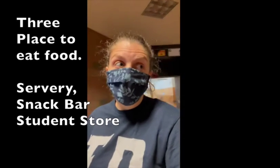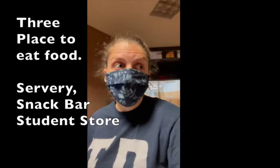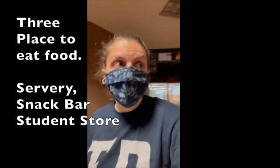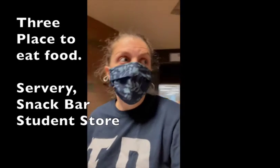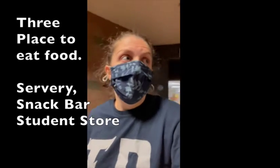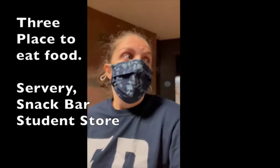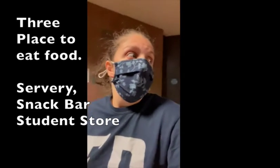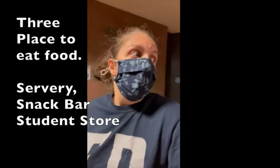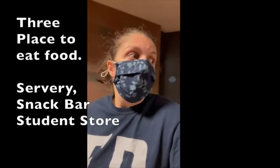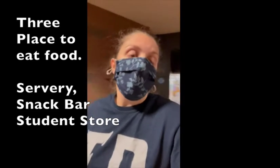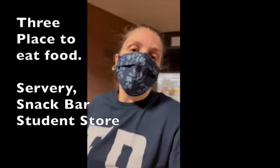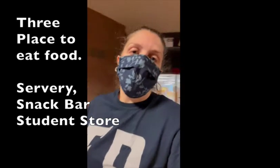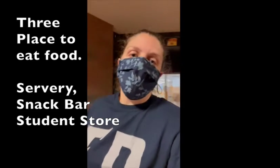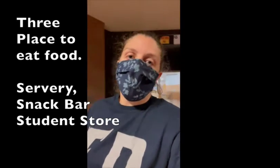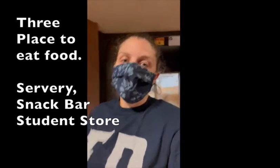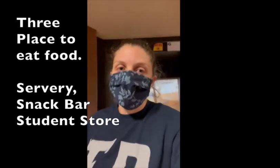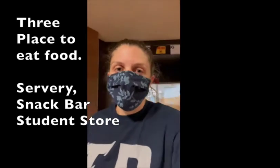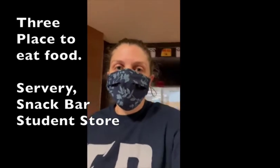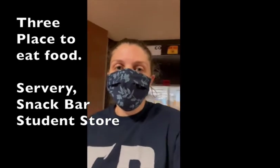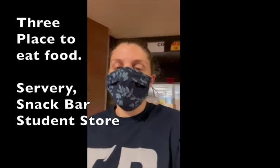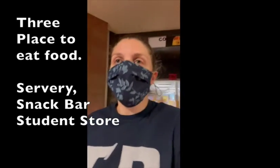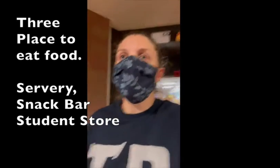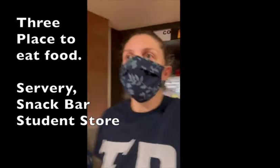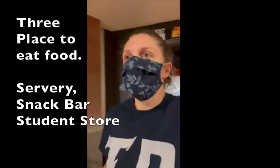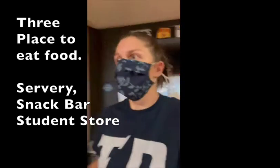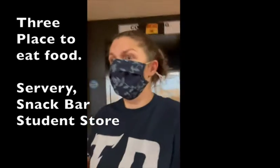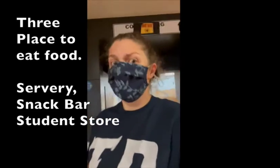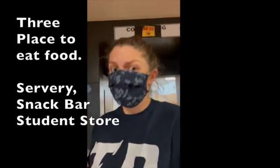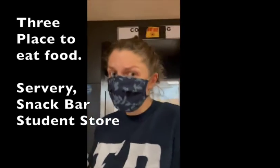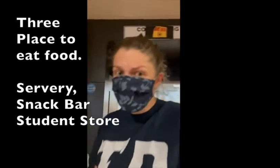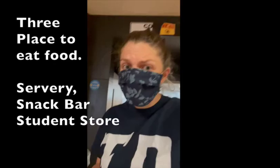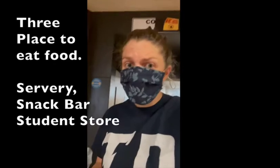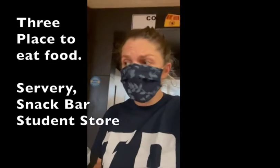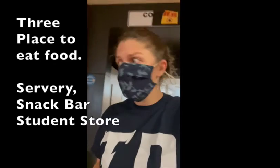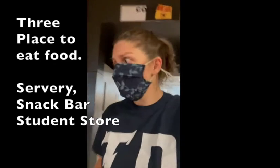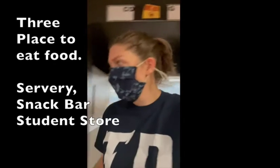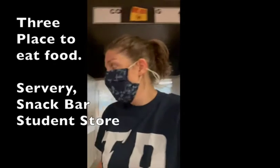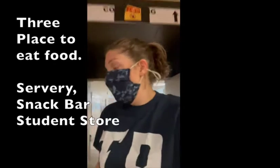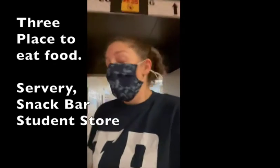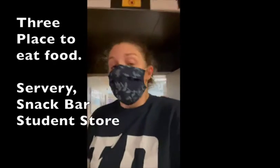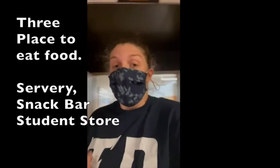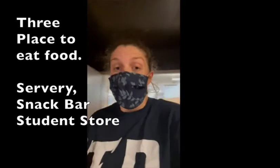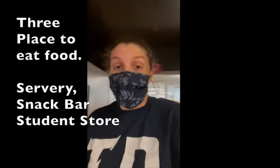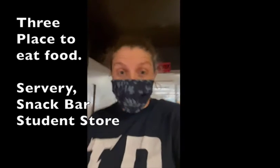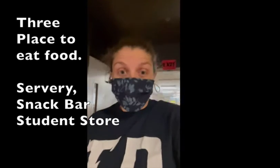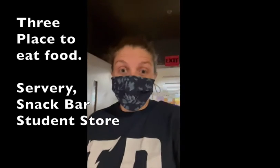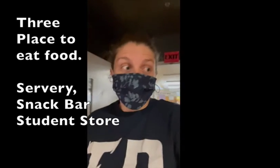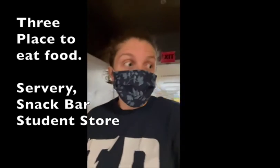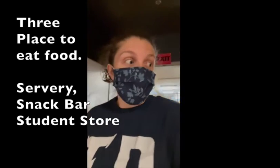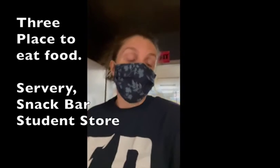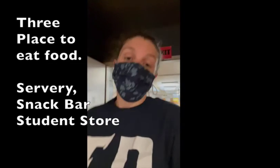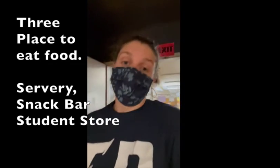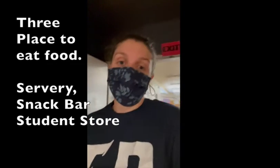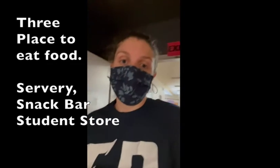cart. That lets you get work experience and class